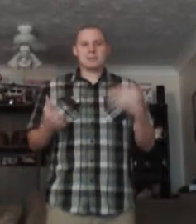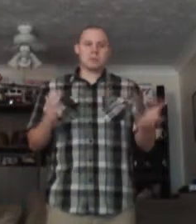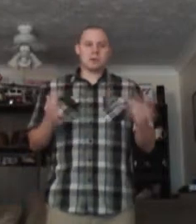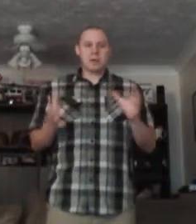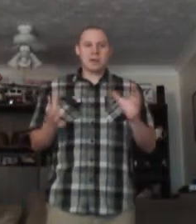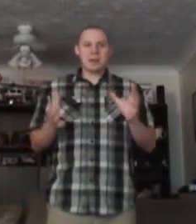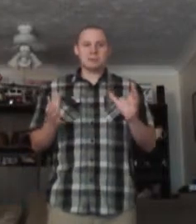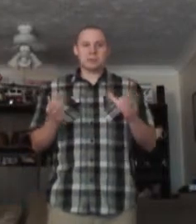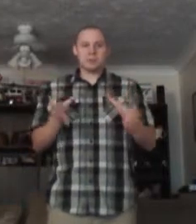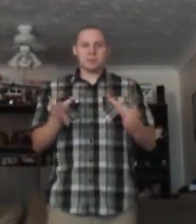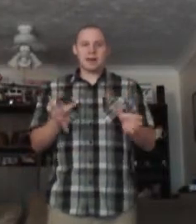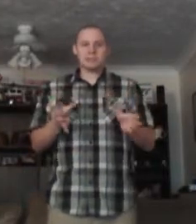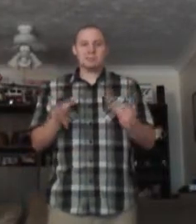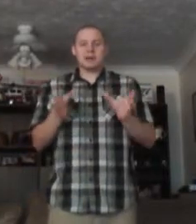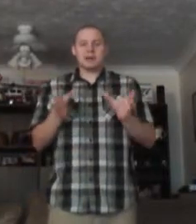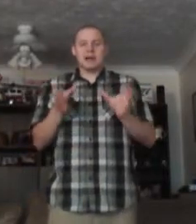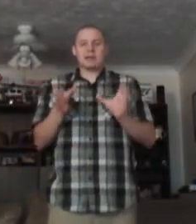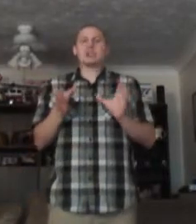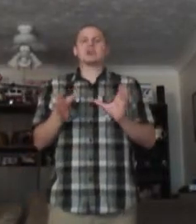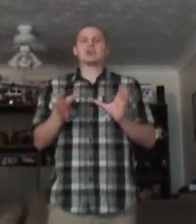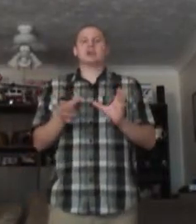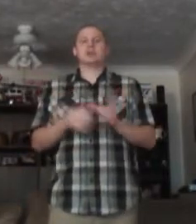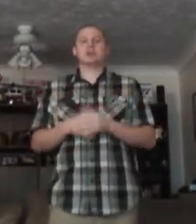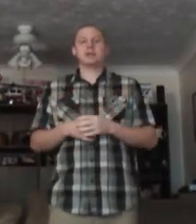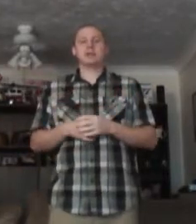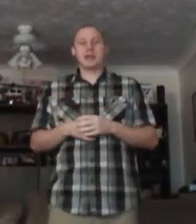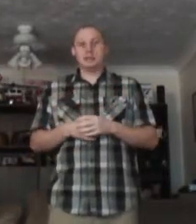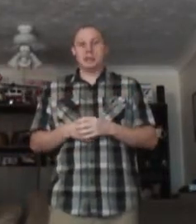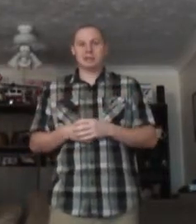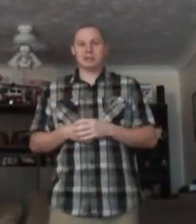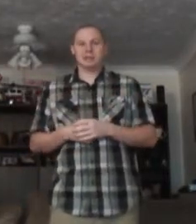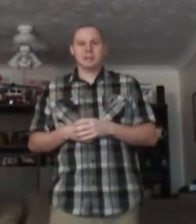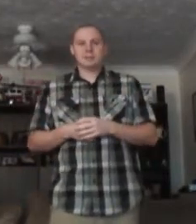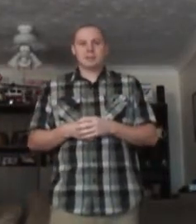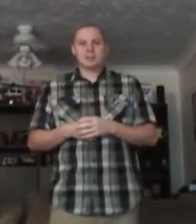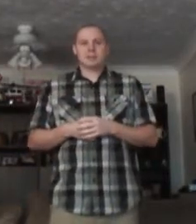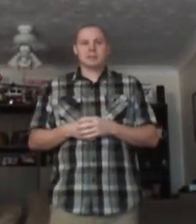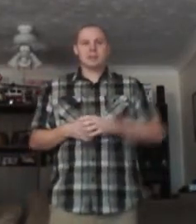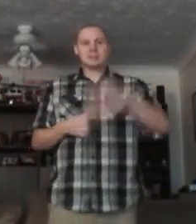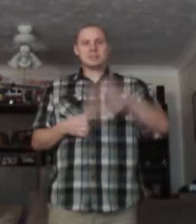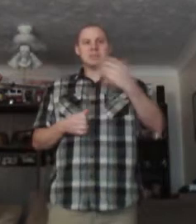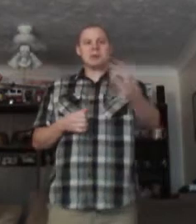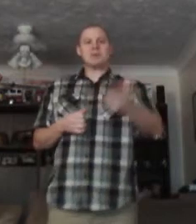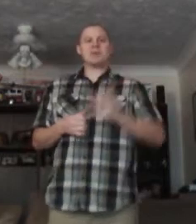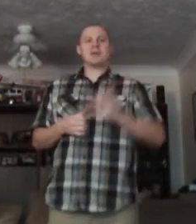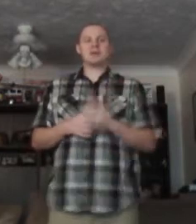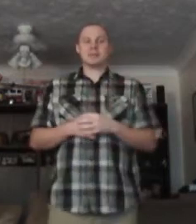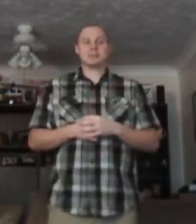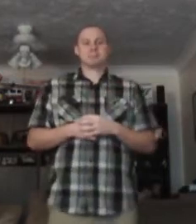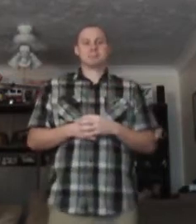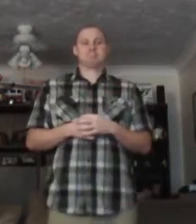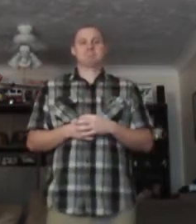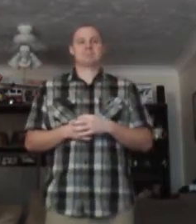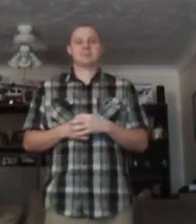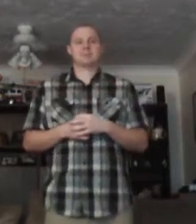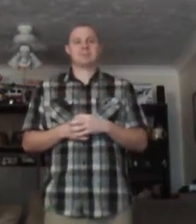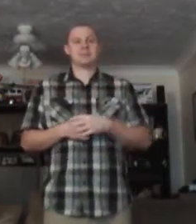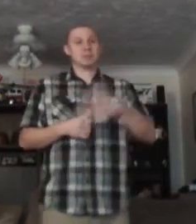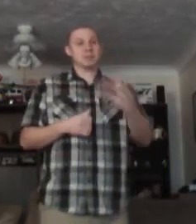going to happen pretty fast, but I assure you it can be done. Look to see what kind of fire it is. Is it a grease